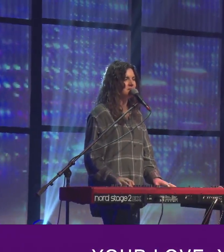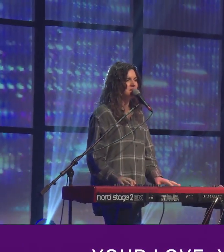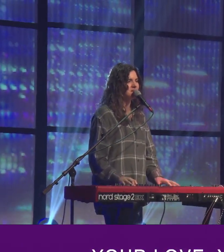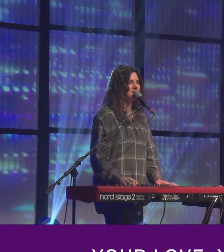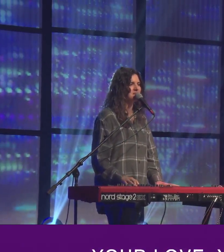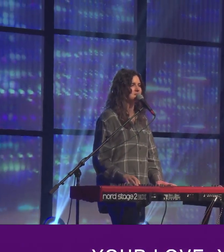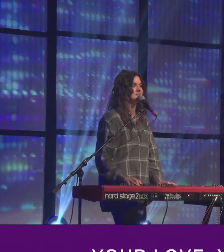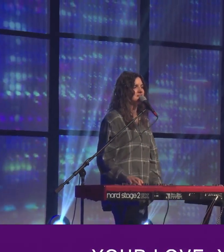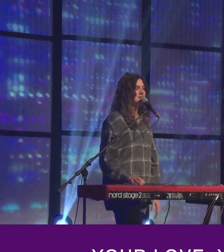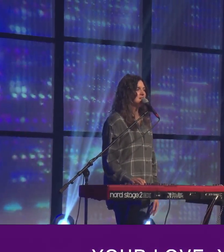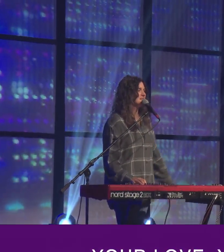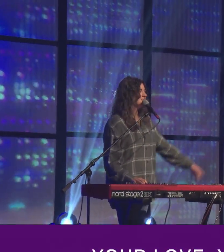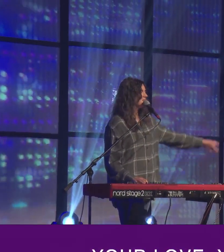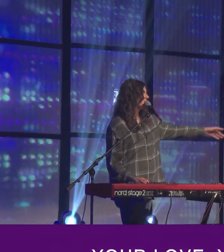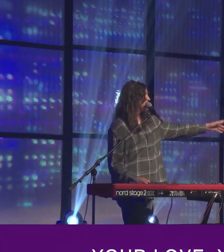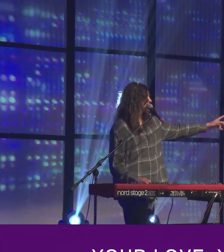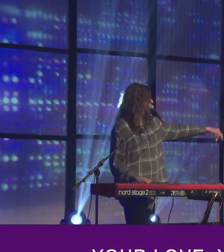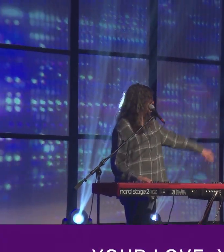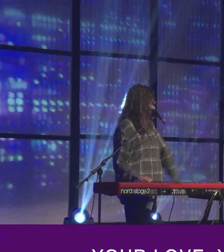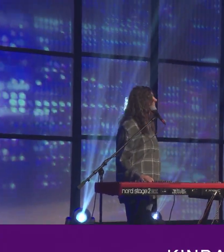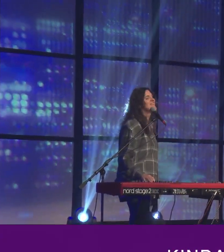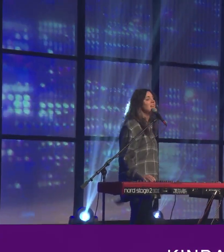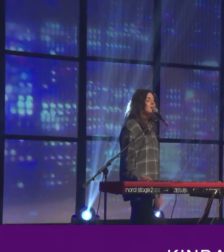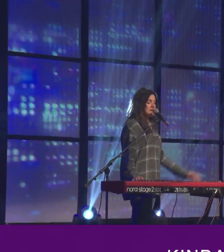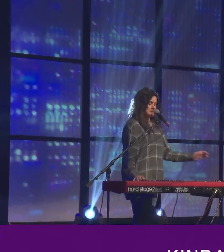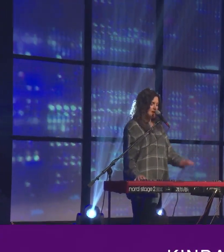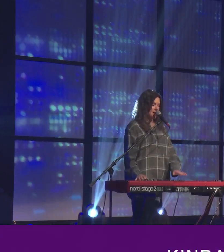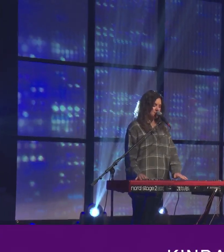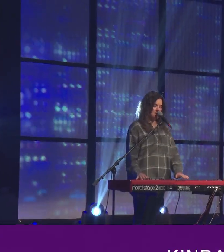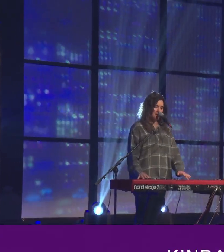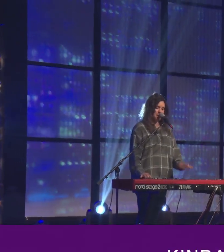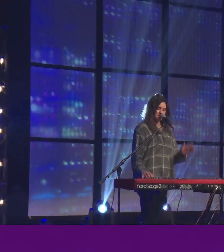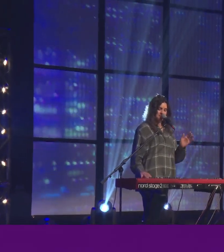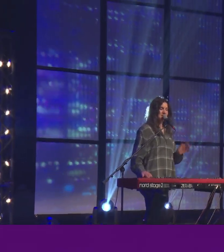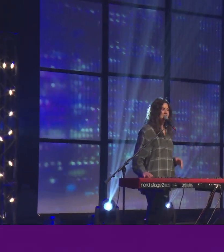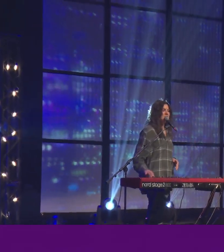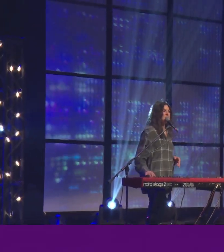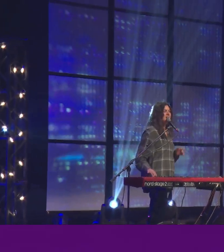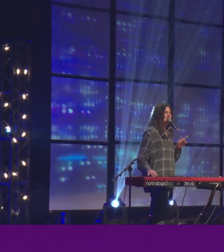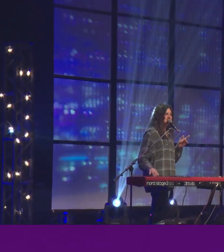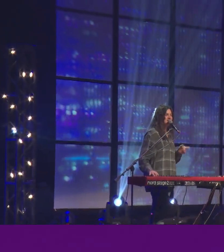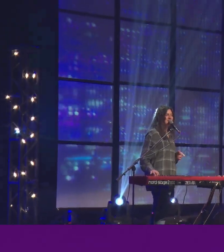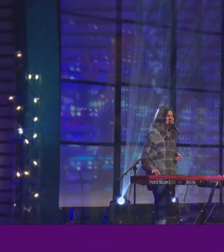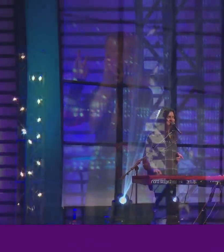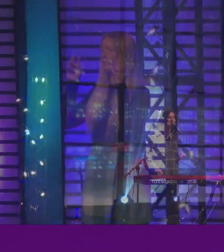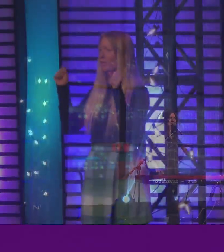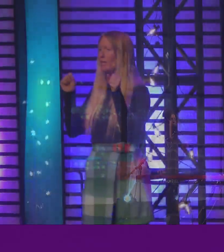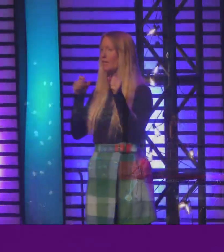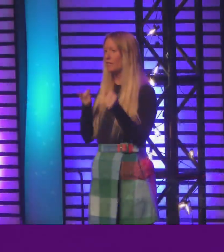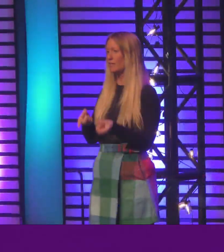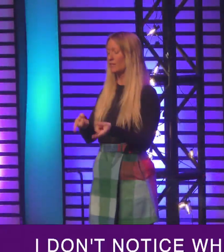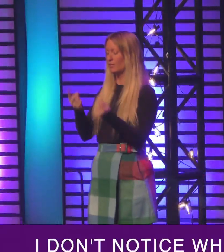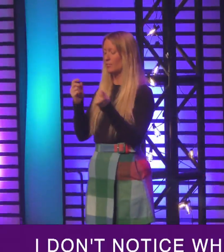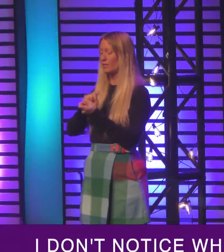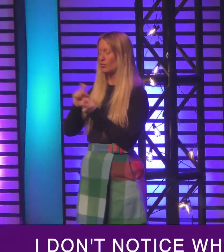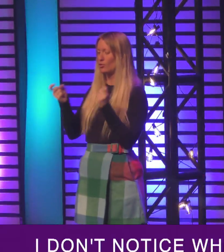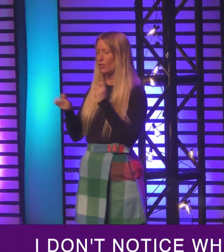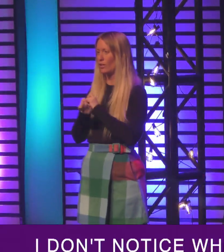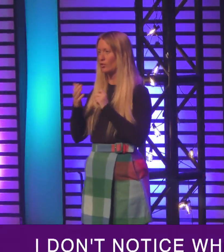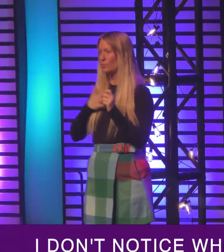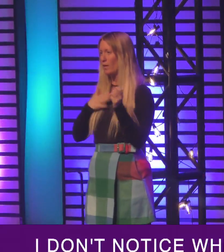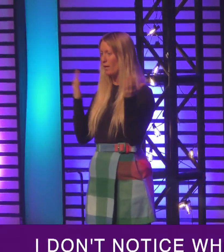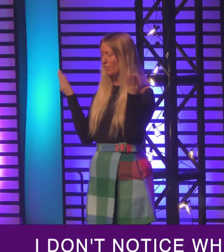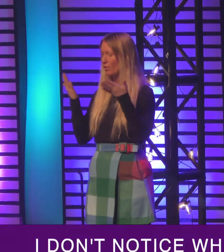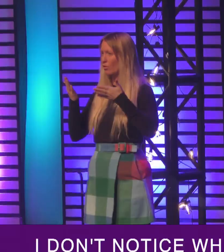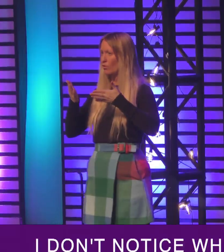love is. Sing this with us. Kind of wild, come and change my focus.